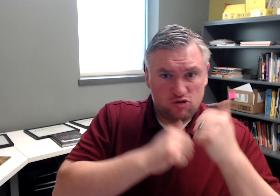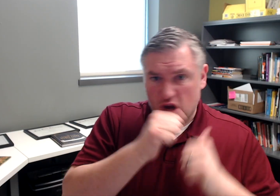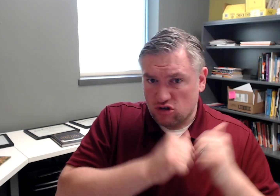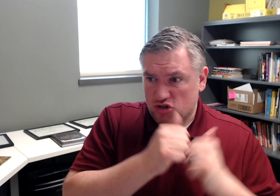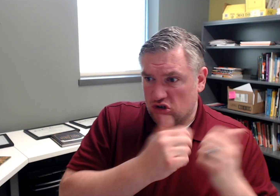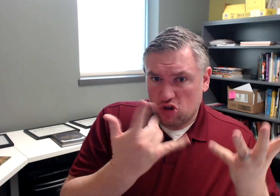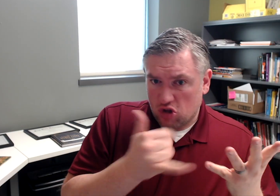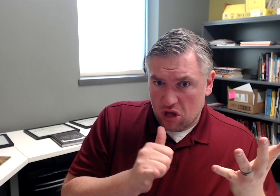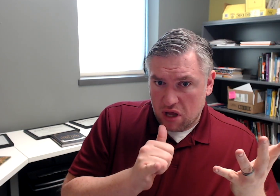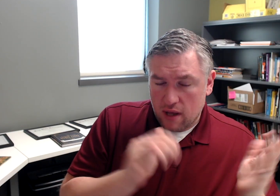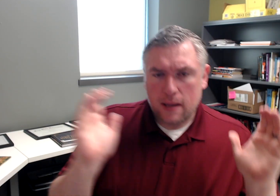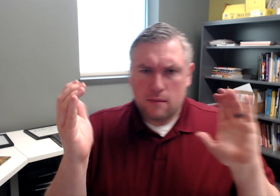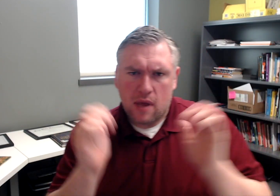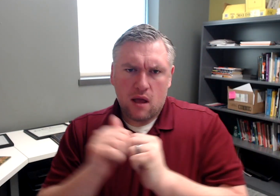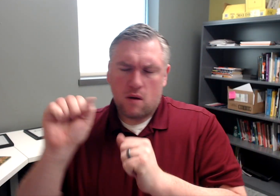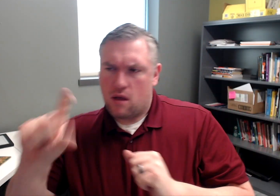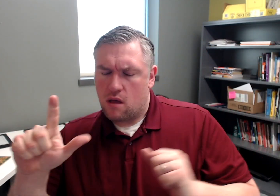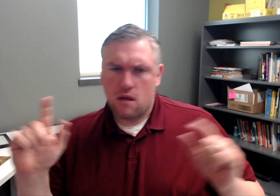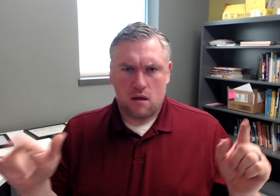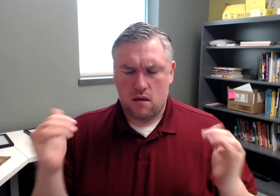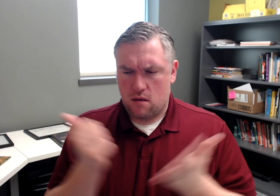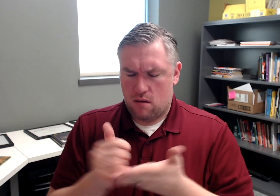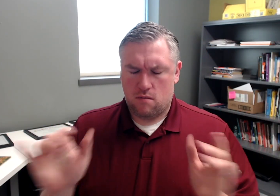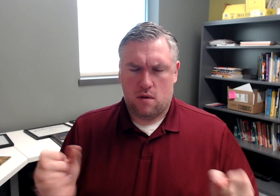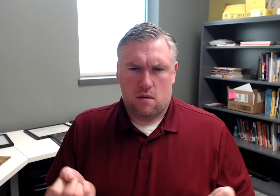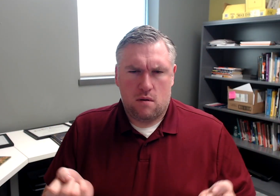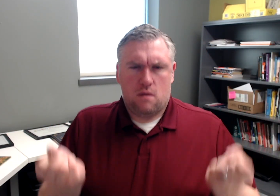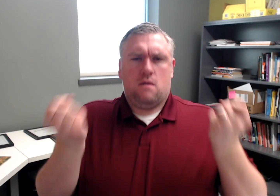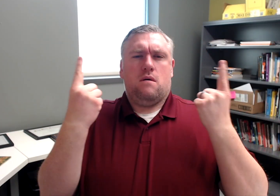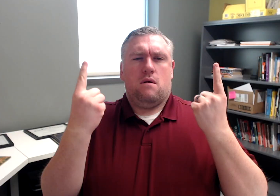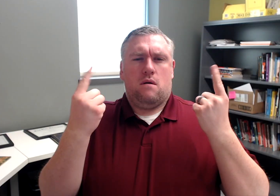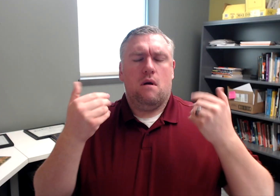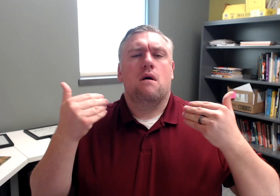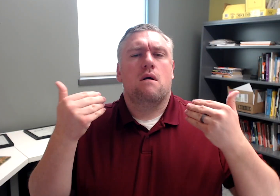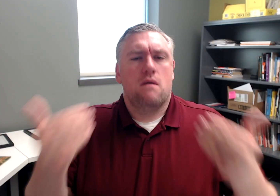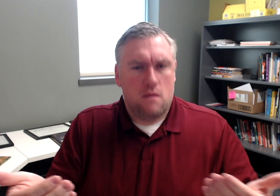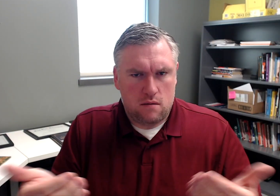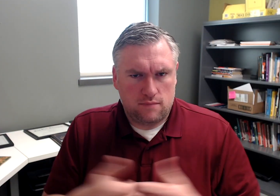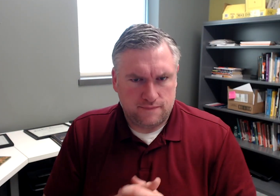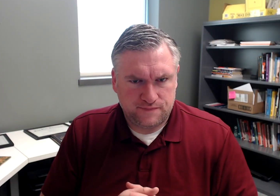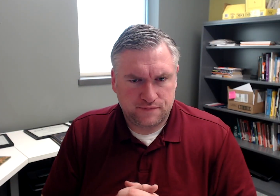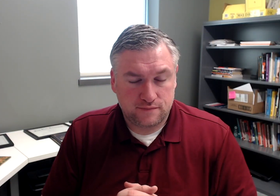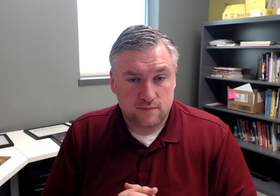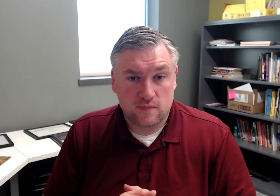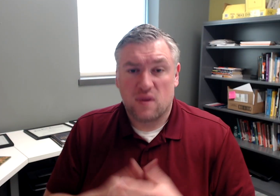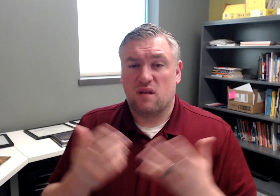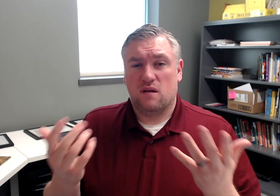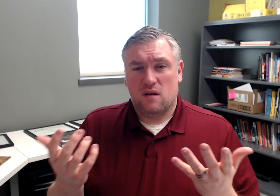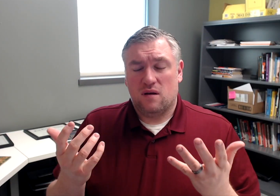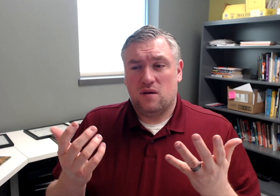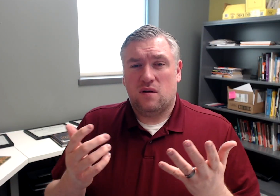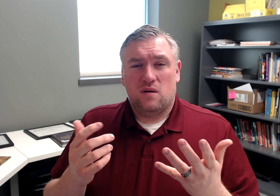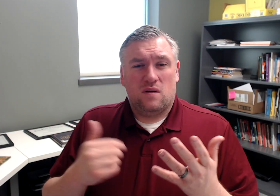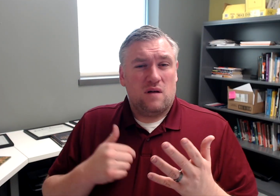English structure. What does it look like? Compare it with ASL. Help students really understand the linguistic foundations of it